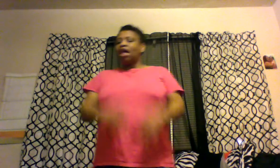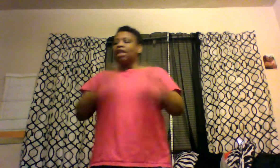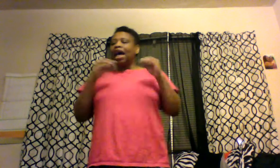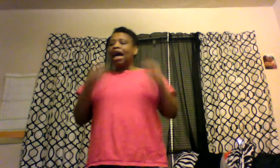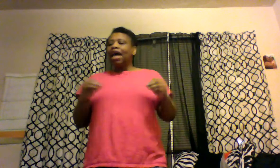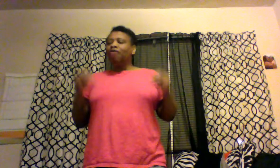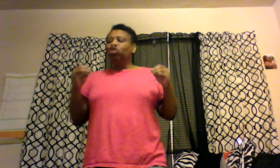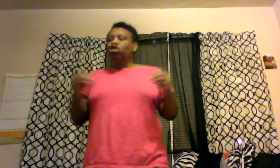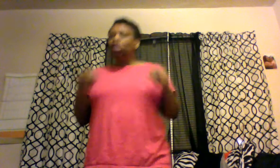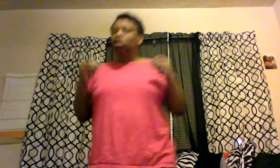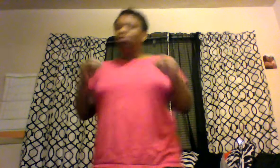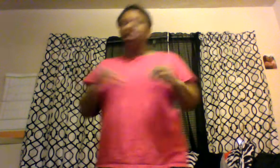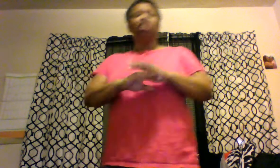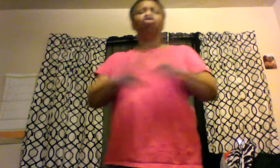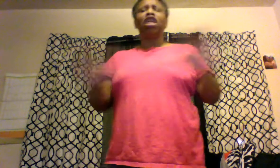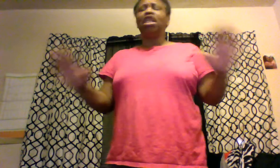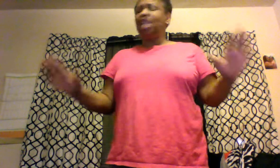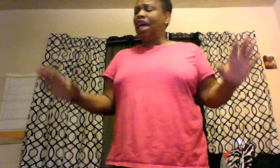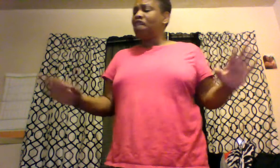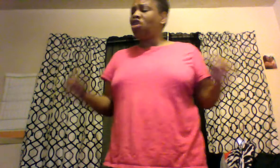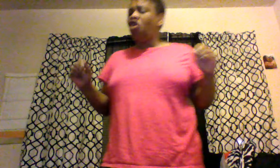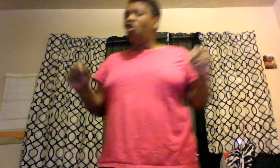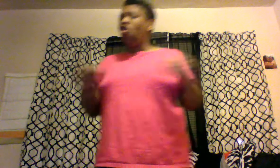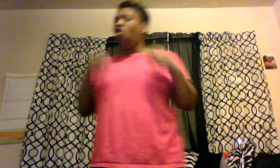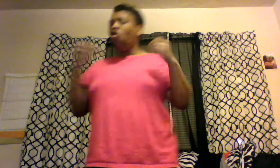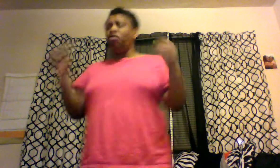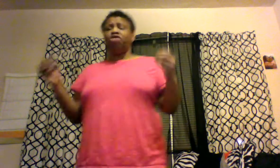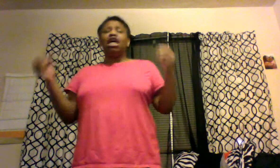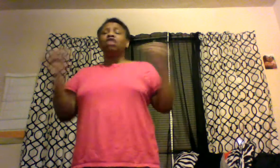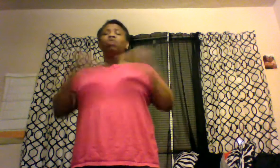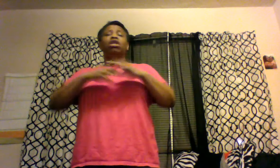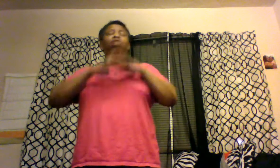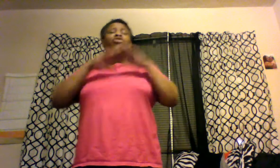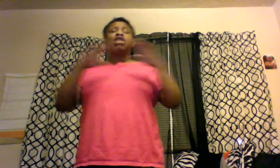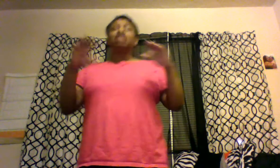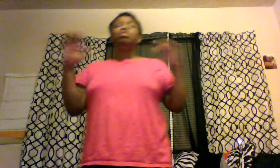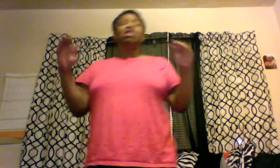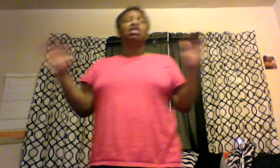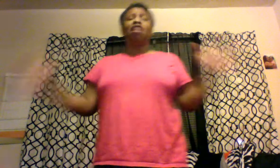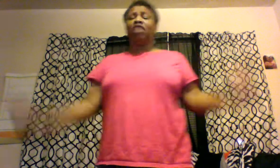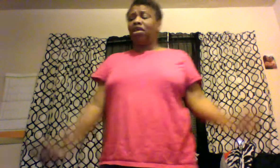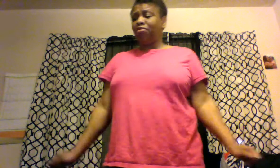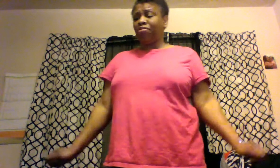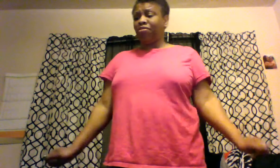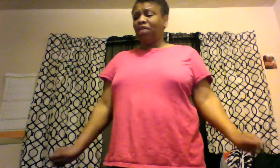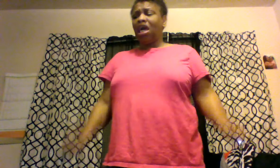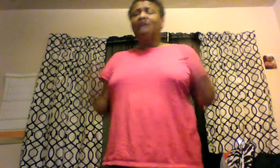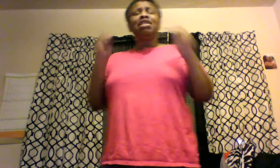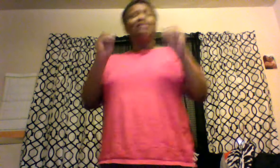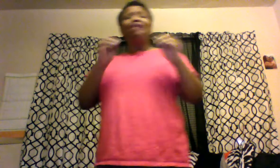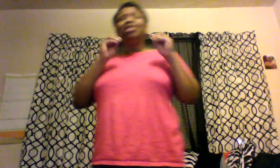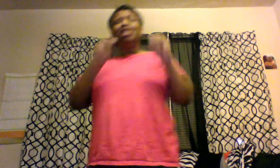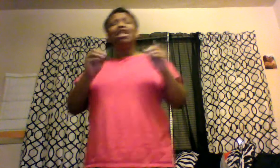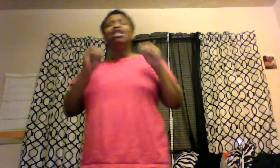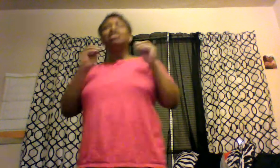The I Have a Dream speech is recognized all over as one of the greatest speeches ever given. Dr. King stood